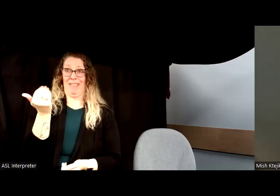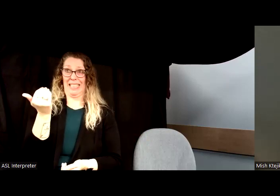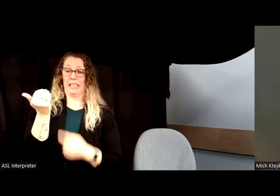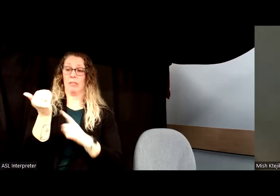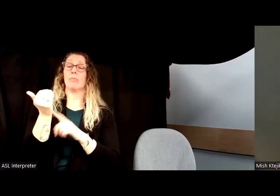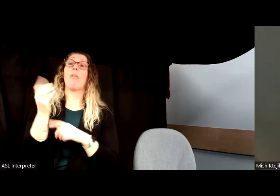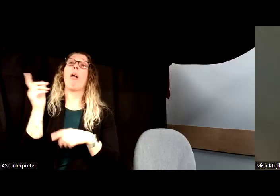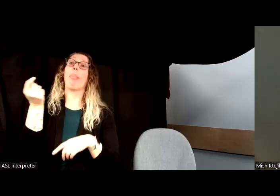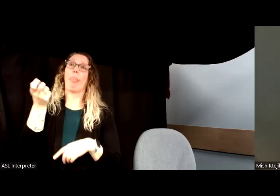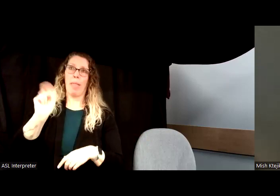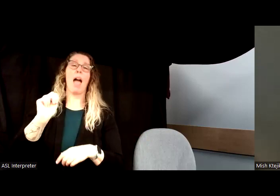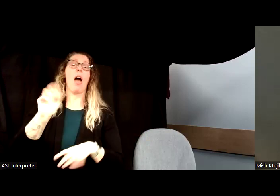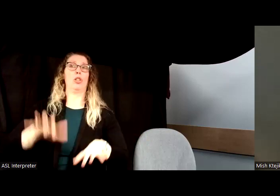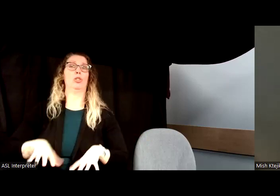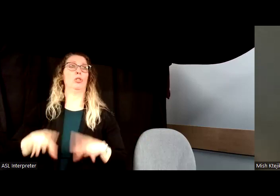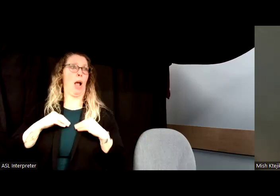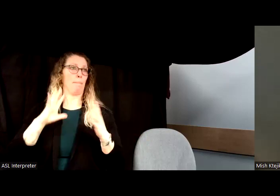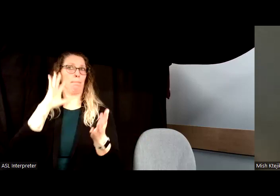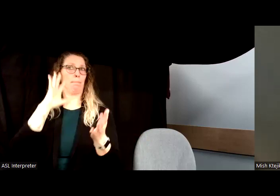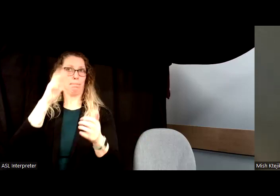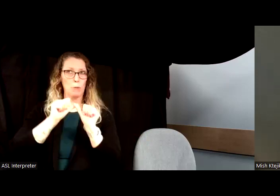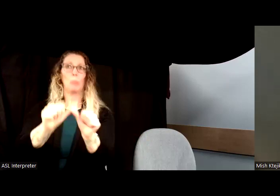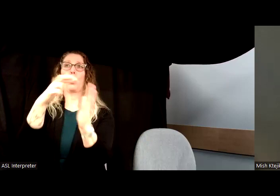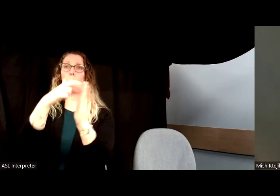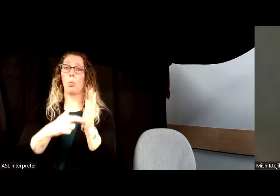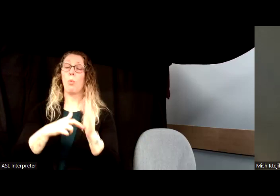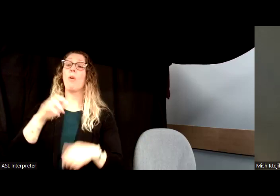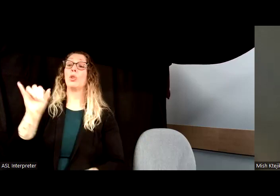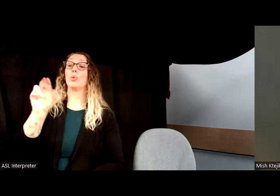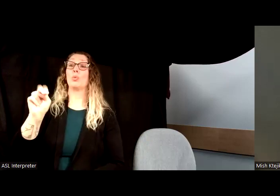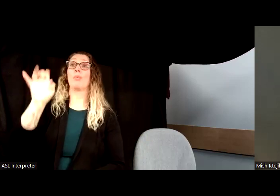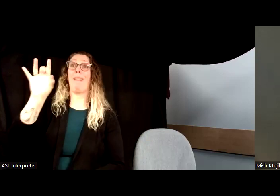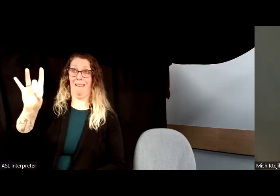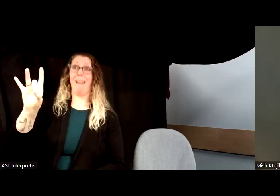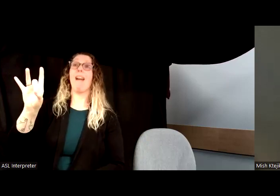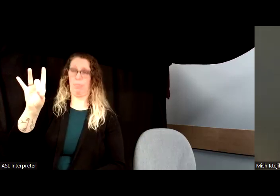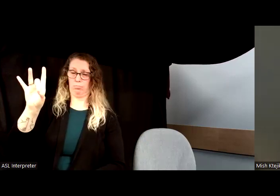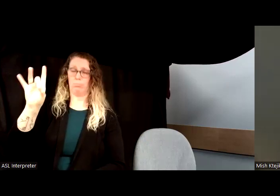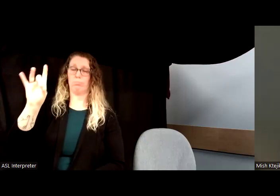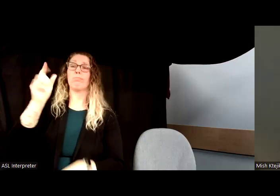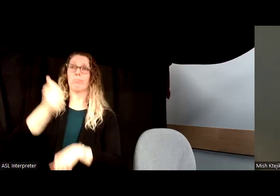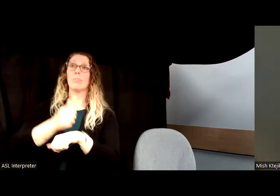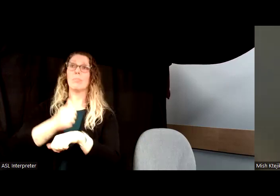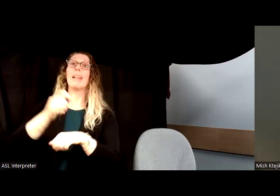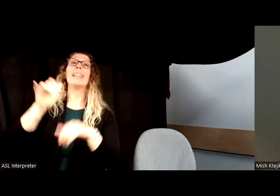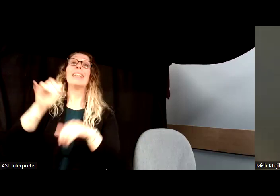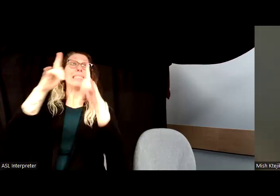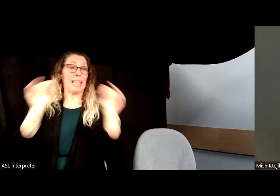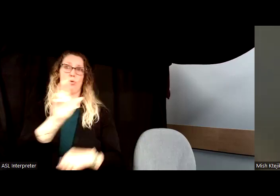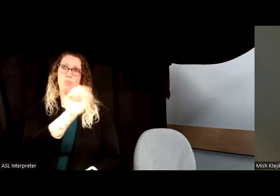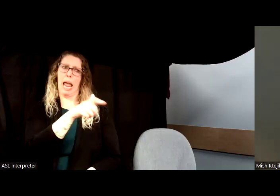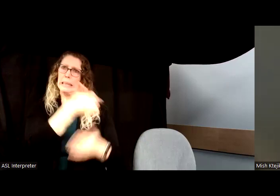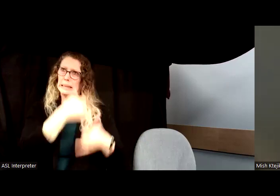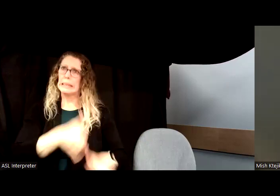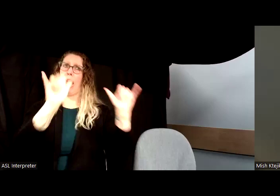and adopt permanent rules, then be in place June 8th. At the same time, the RAC would still be